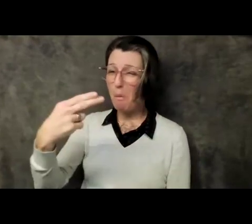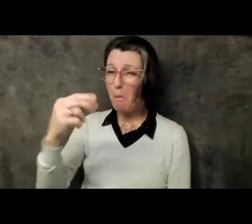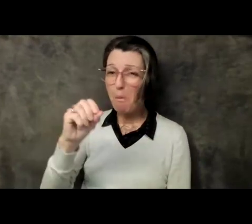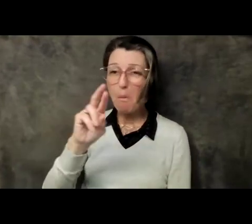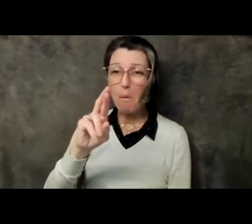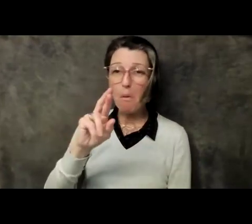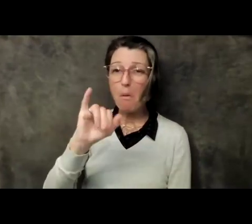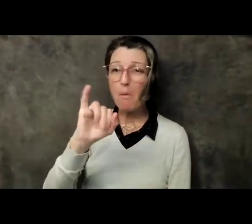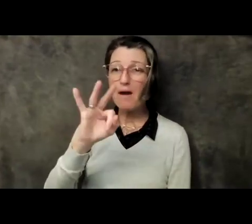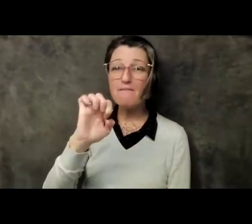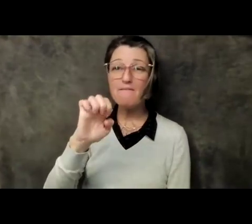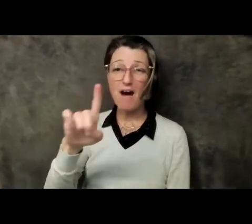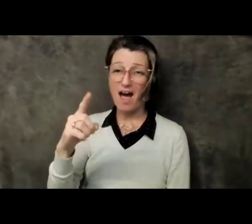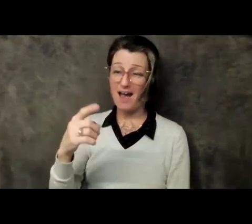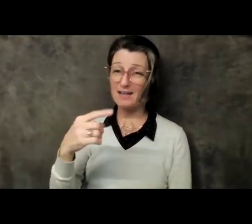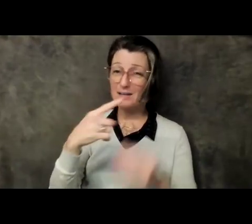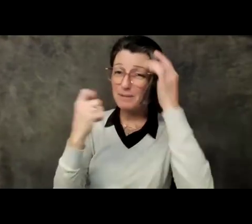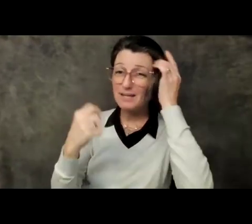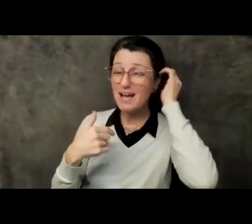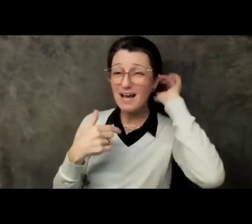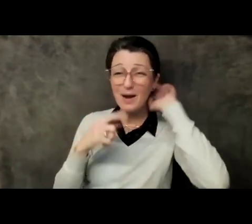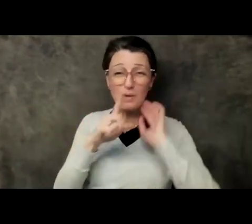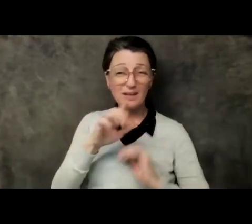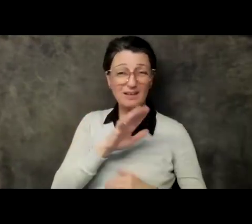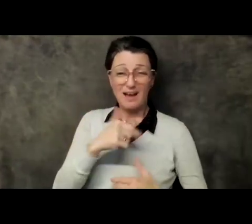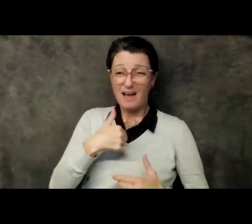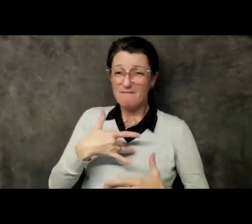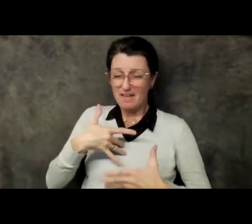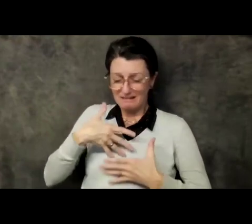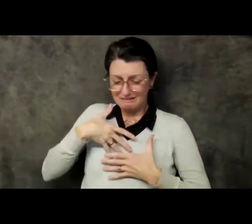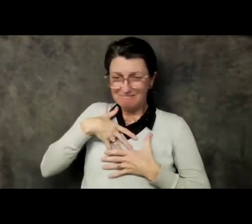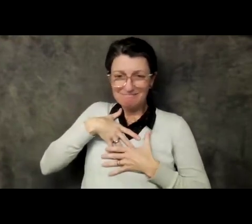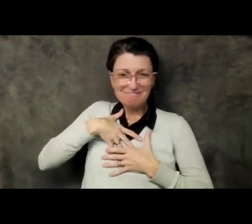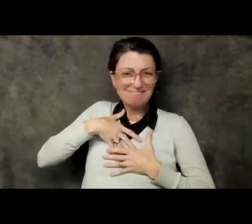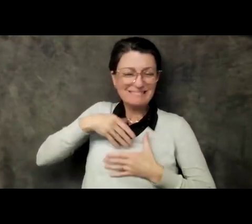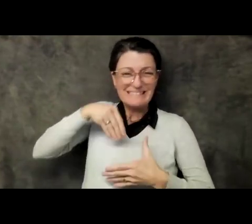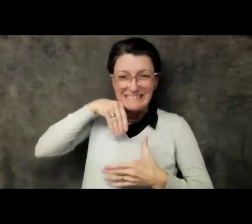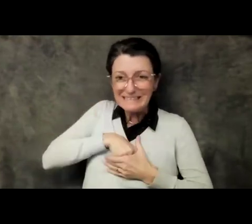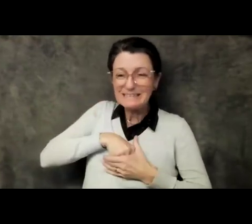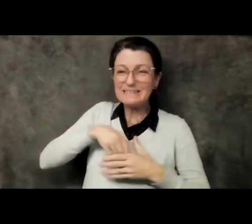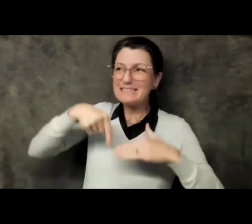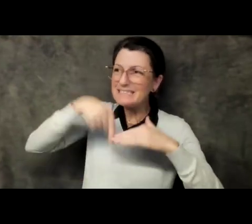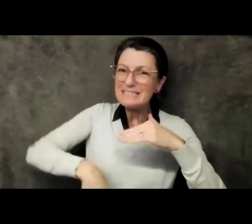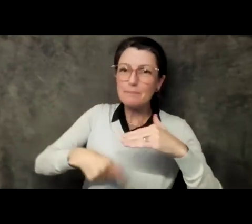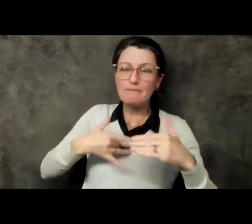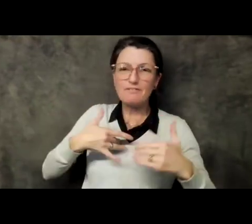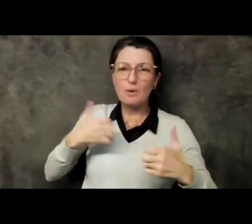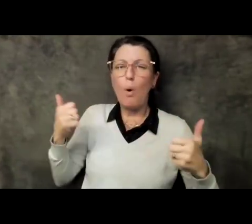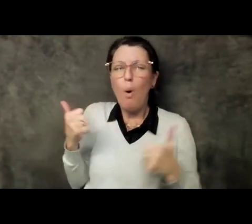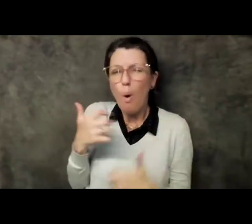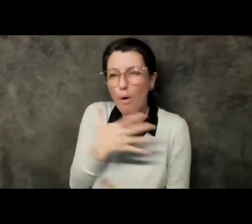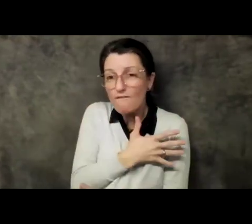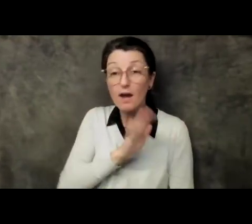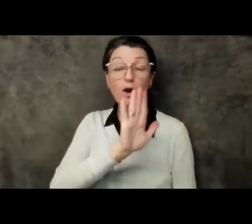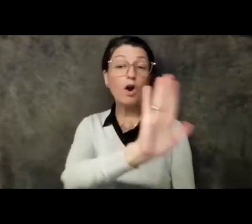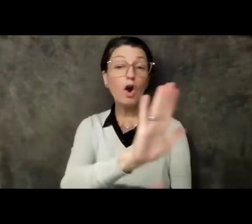reasons, but deep cell body memory horrified because her story reminds me of me. It reminds me of